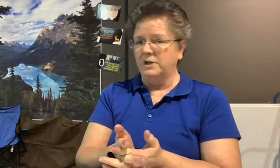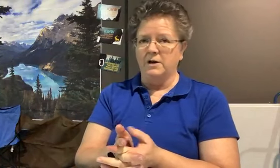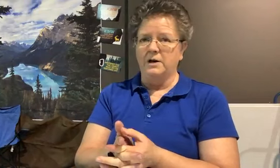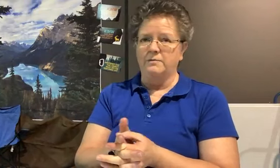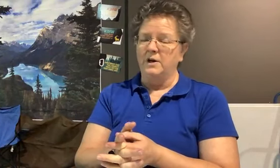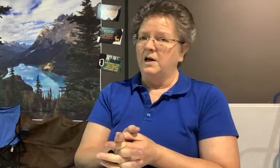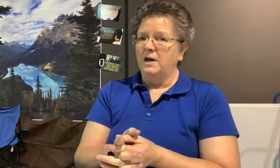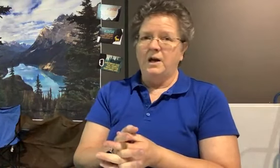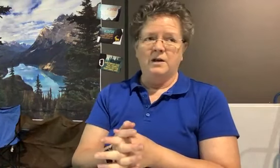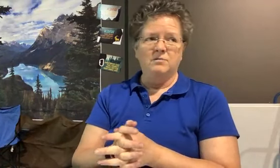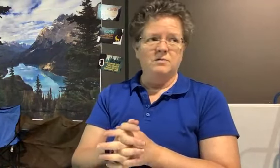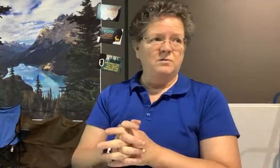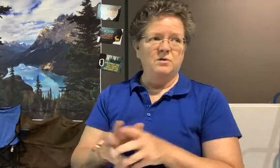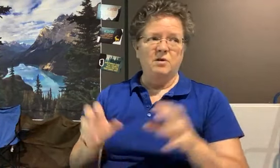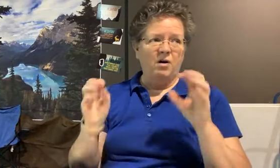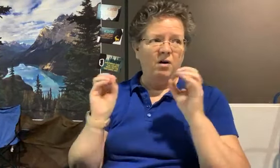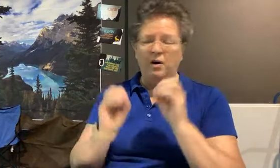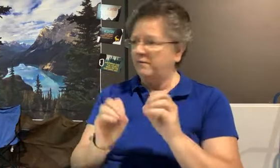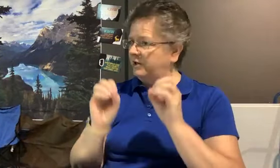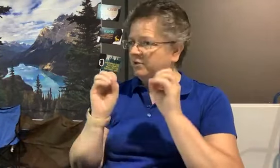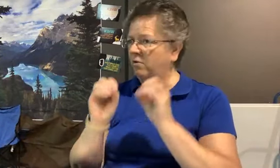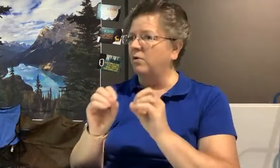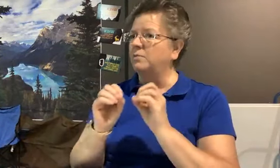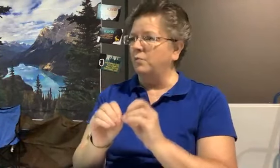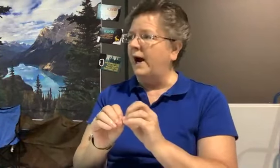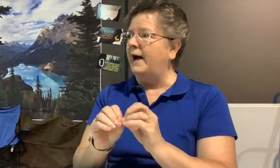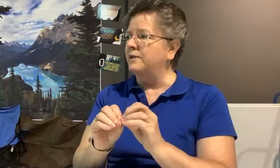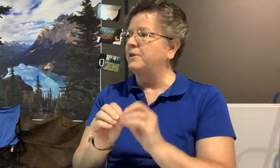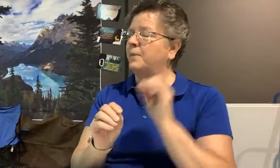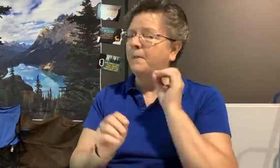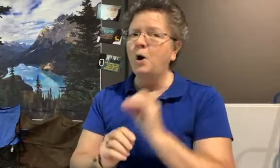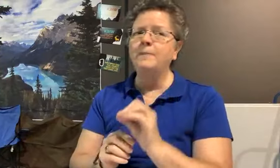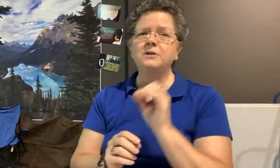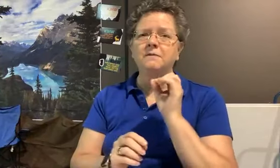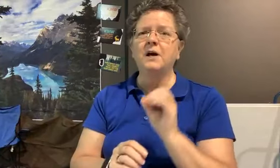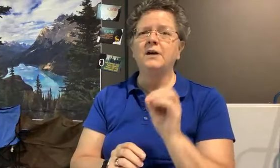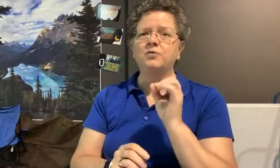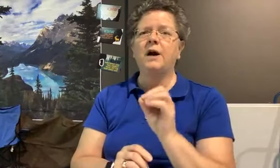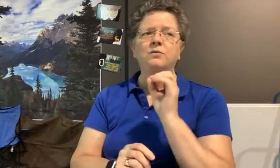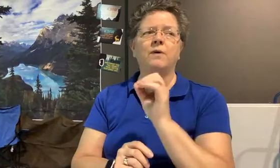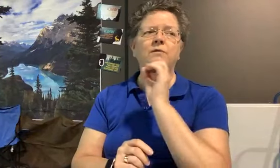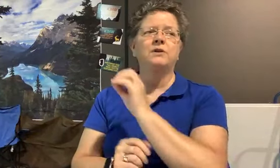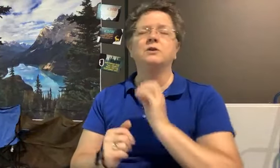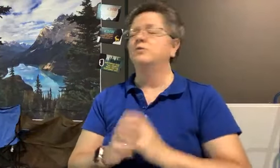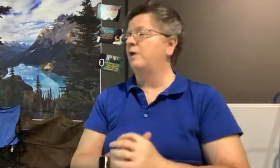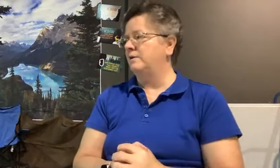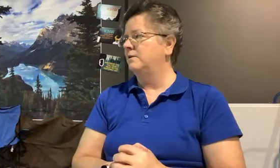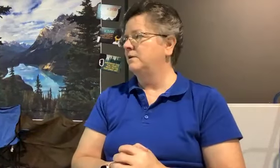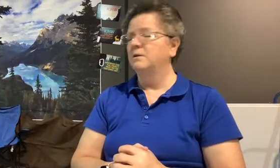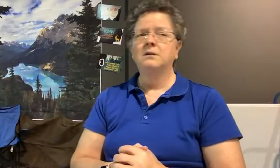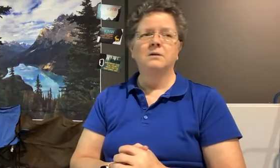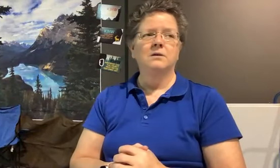scary and all of this horrible wrath. The purpose of God's wrath in Revelation is what?